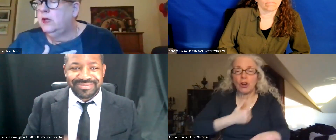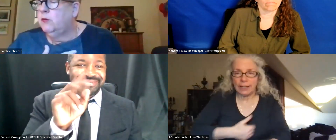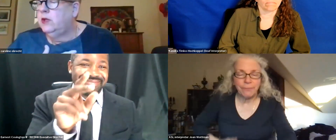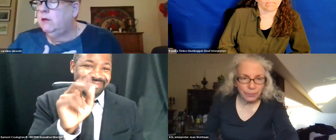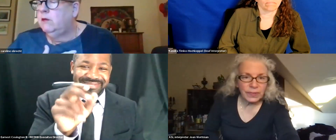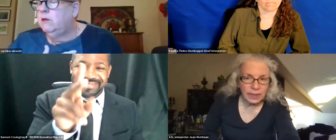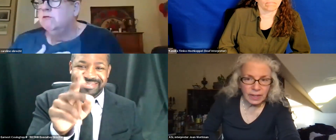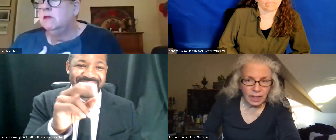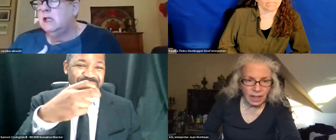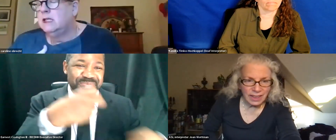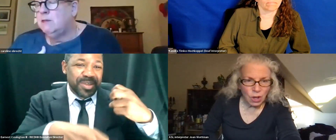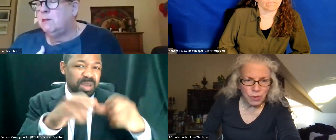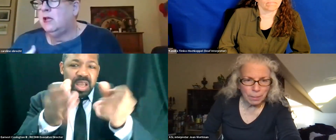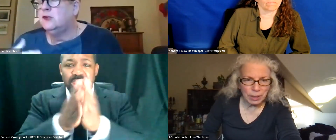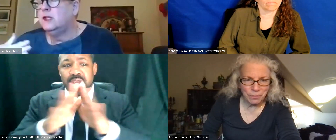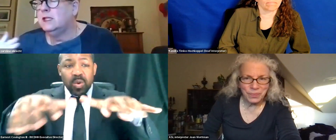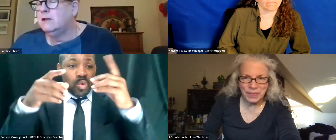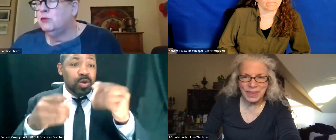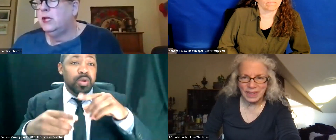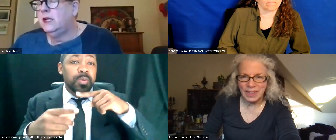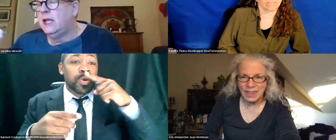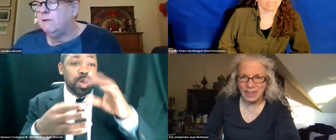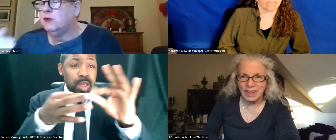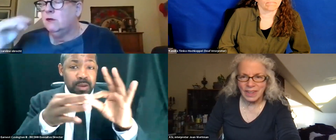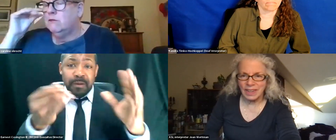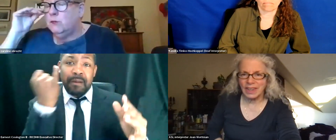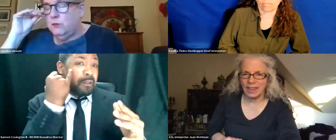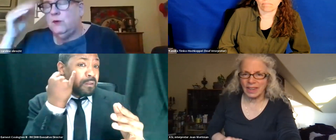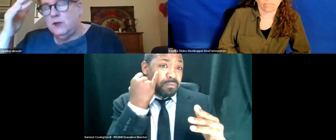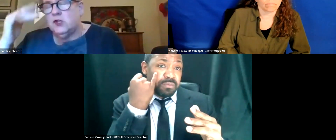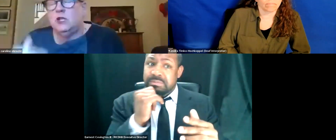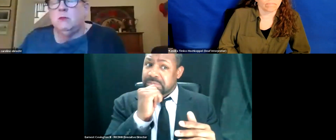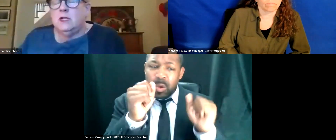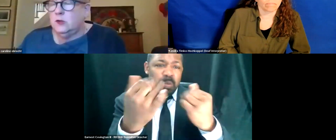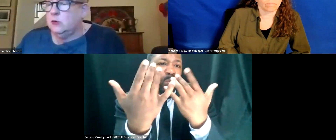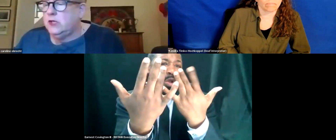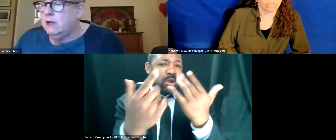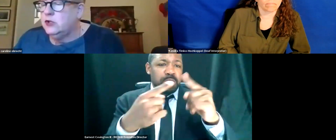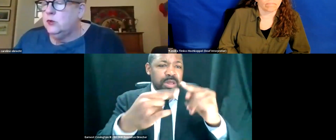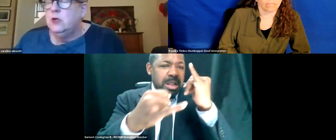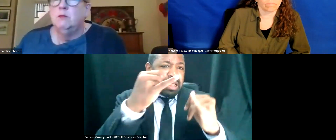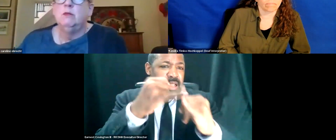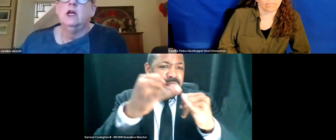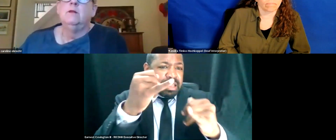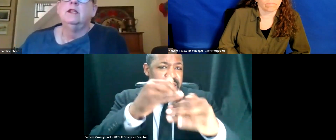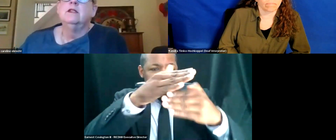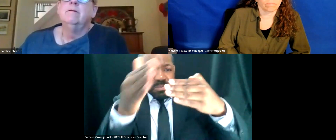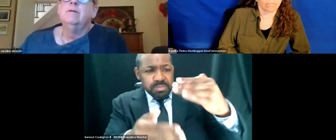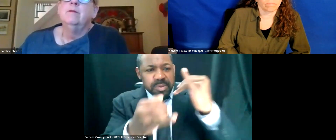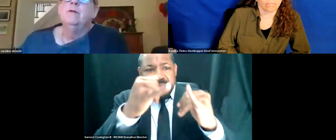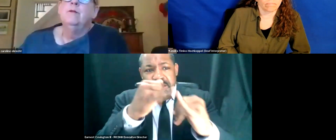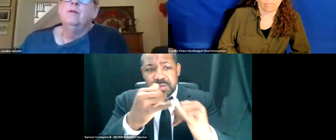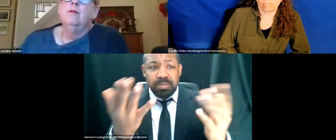So can we, No my problem. apologies, and put it in after we finish the meeting minutes. So can we now do public